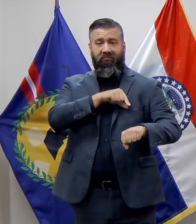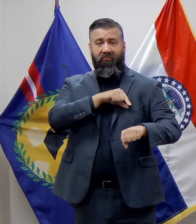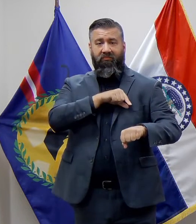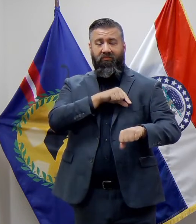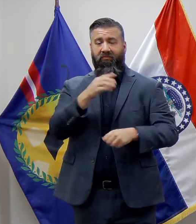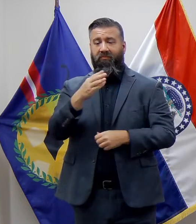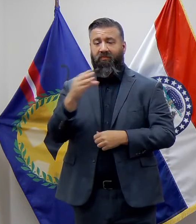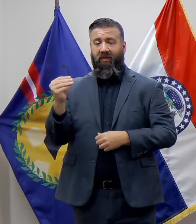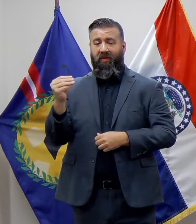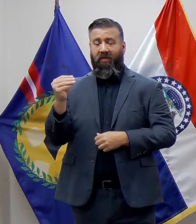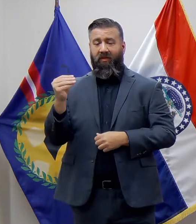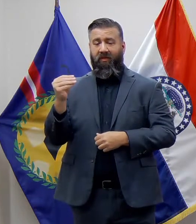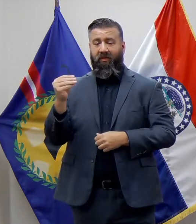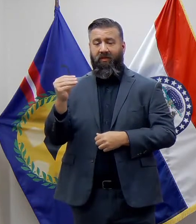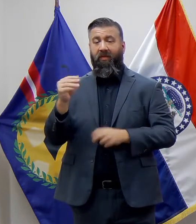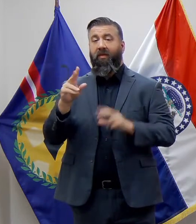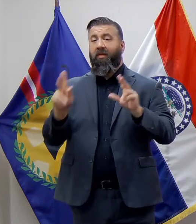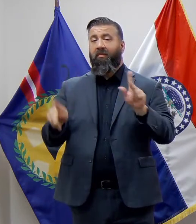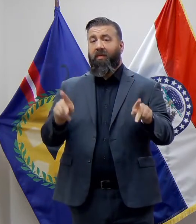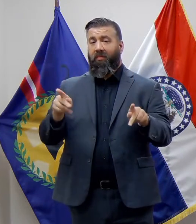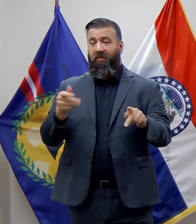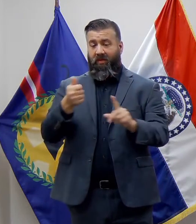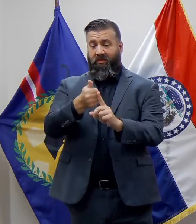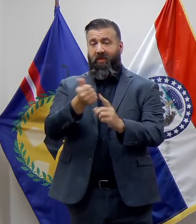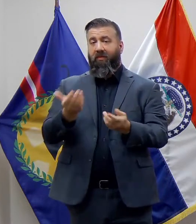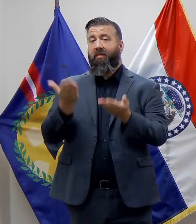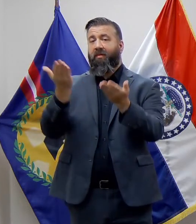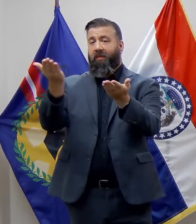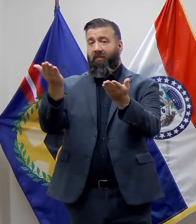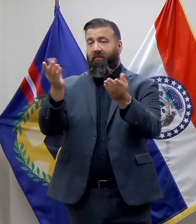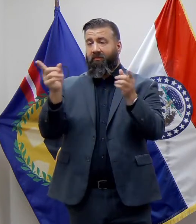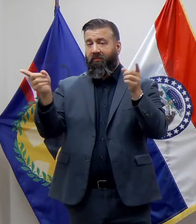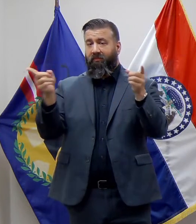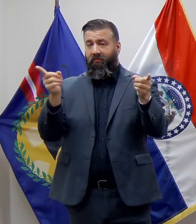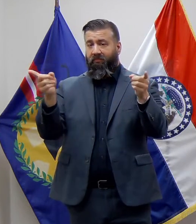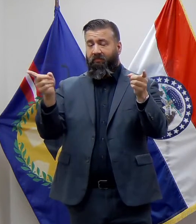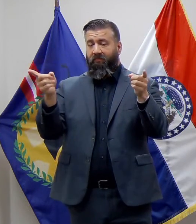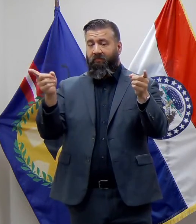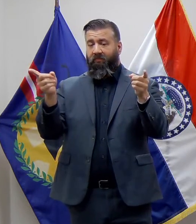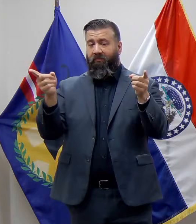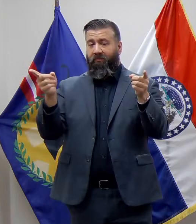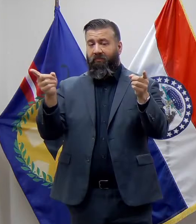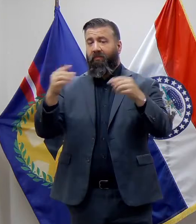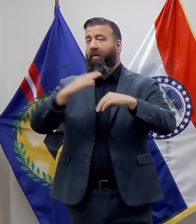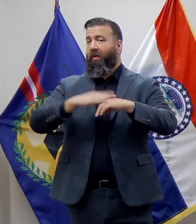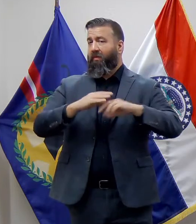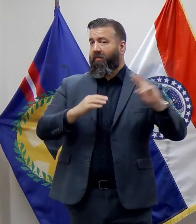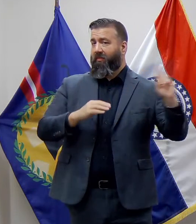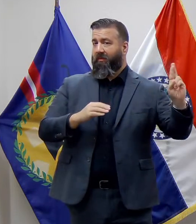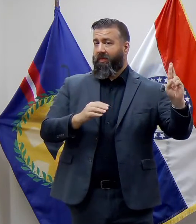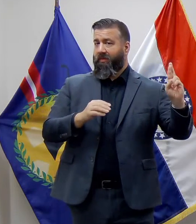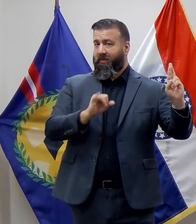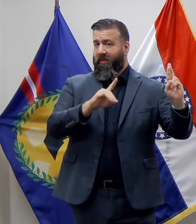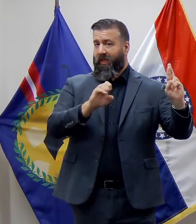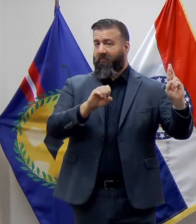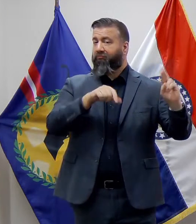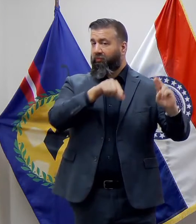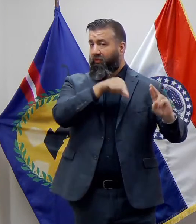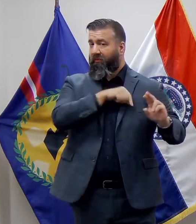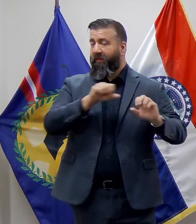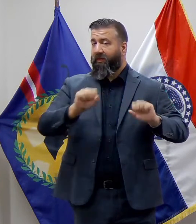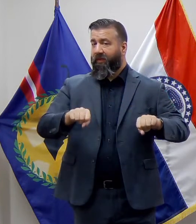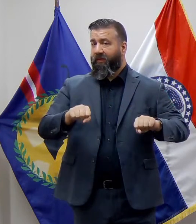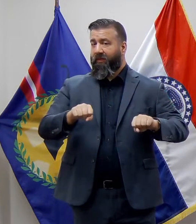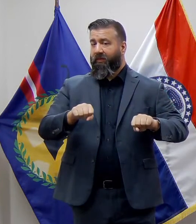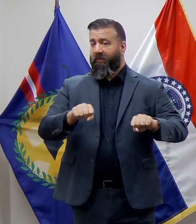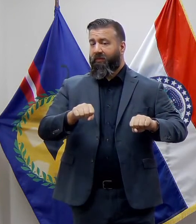and the folks that were nominated by each committee, at least on the Republican side, were eligible. They only